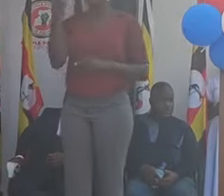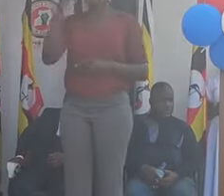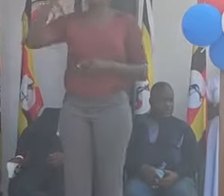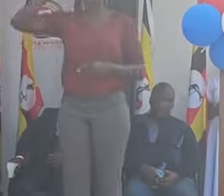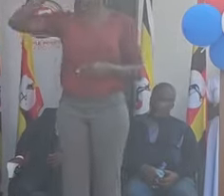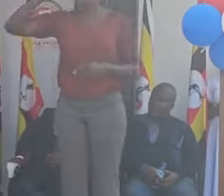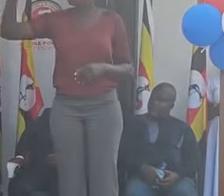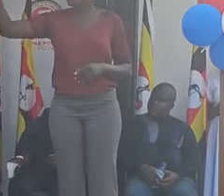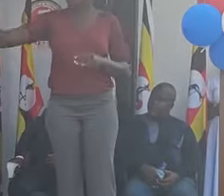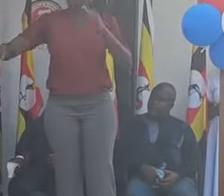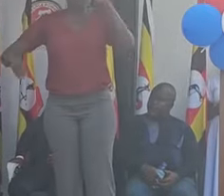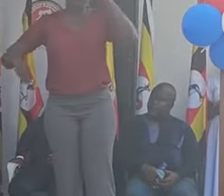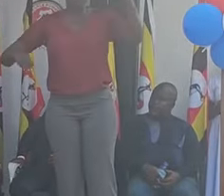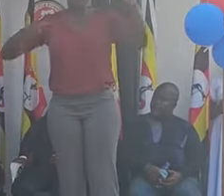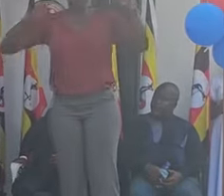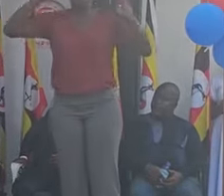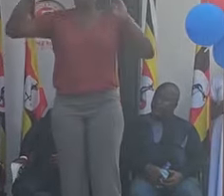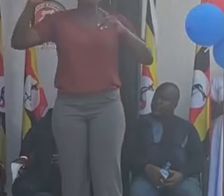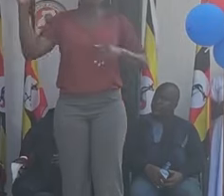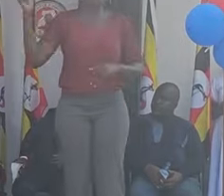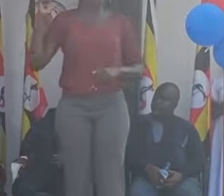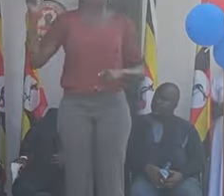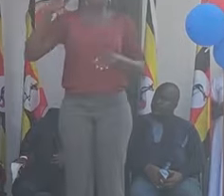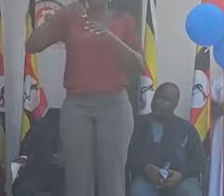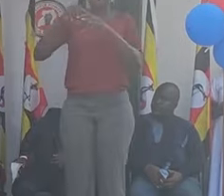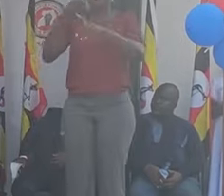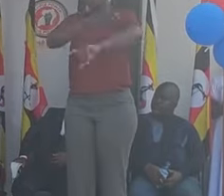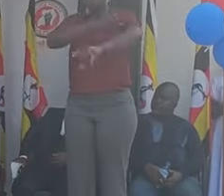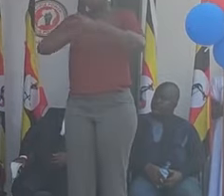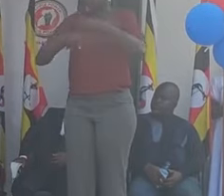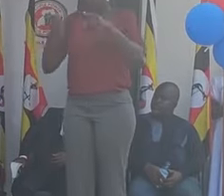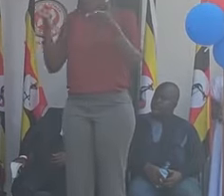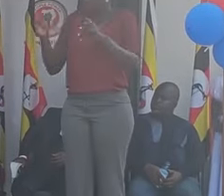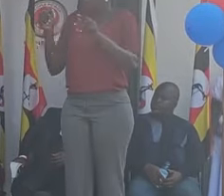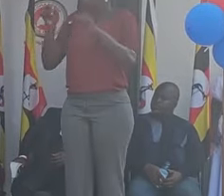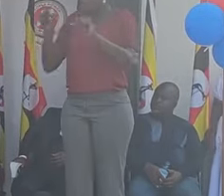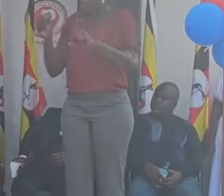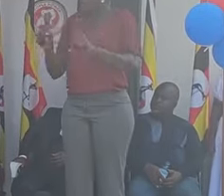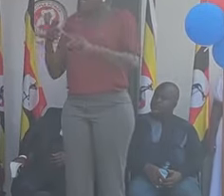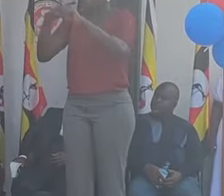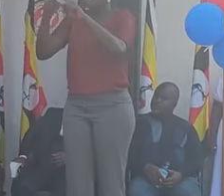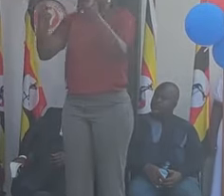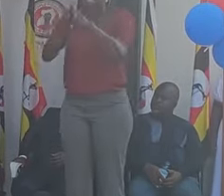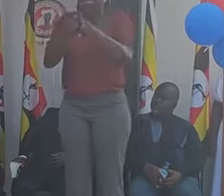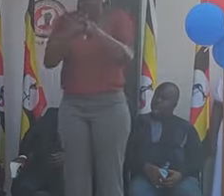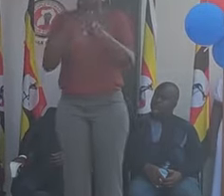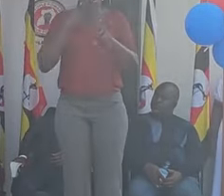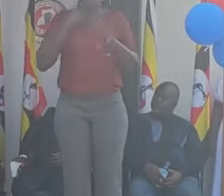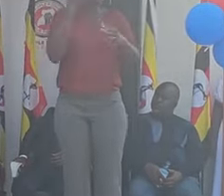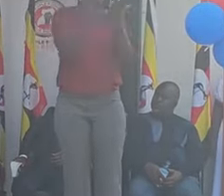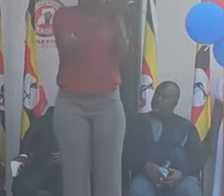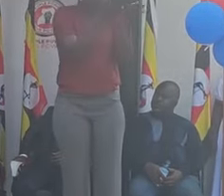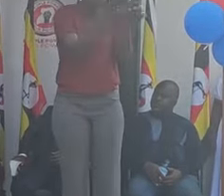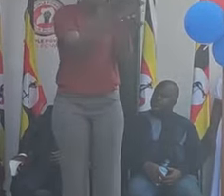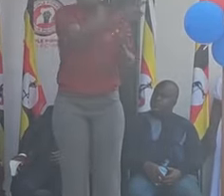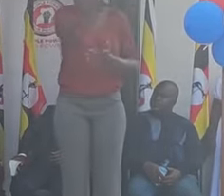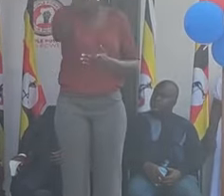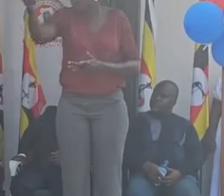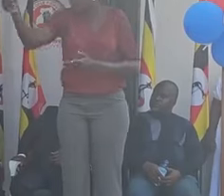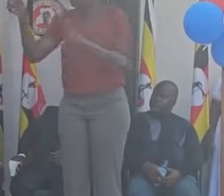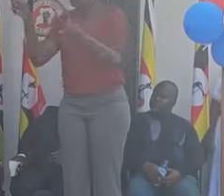salute our comrades in the struggle that are with us today, but also to call upon them, like